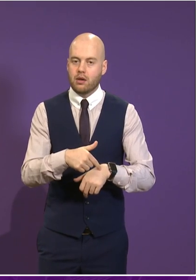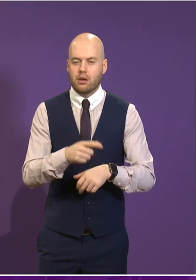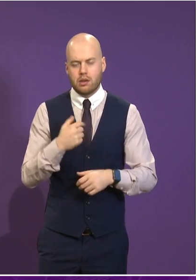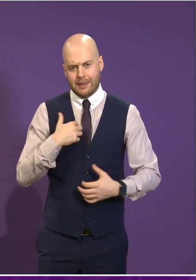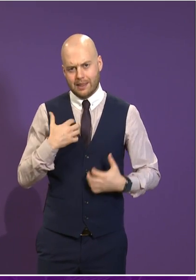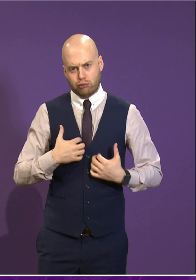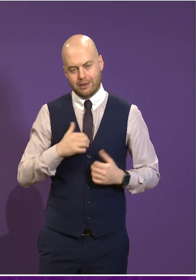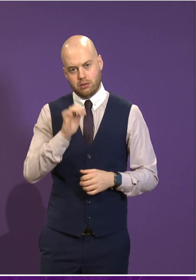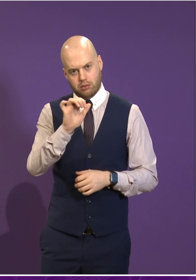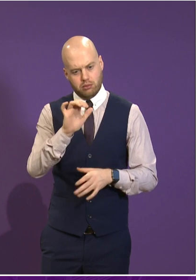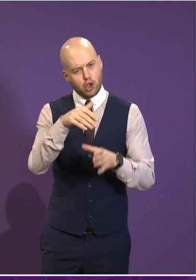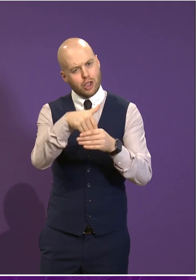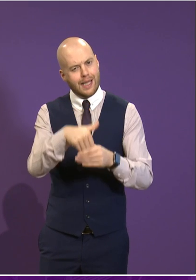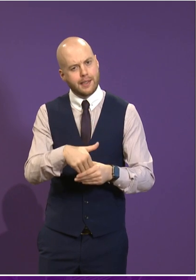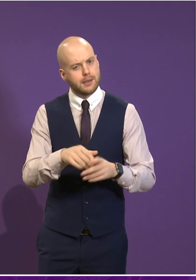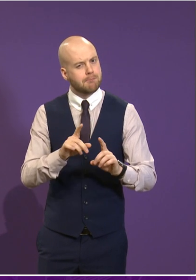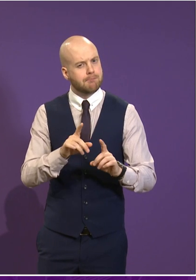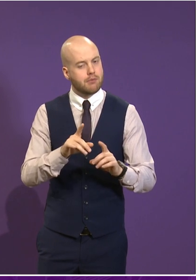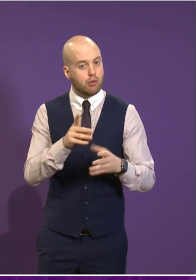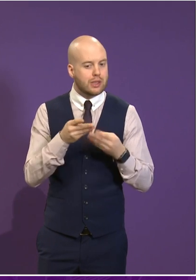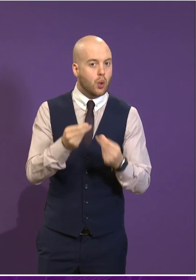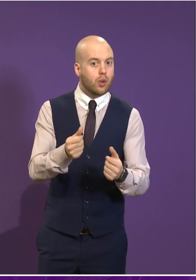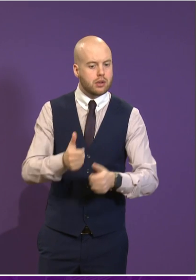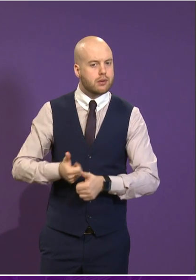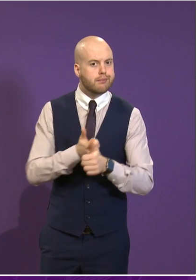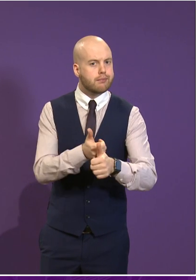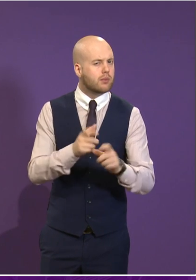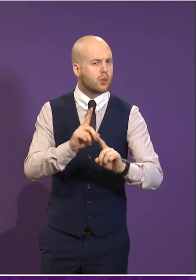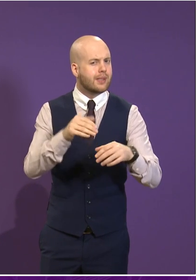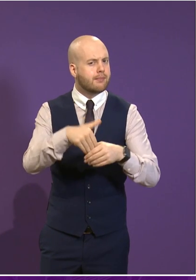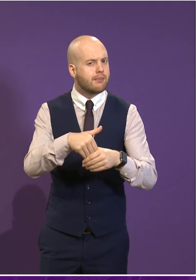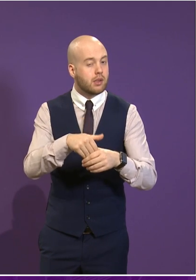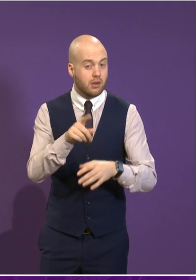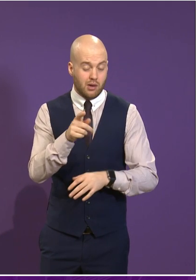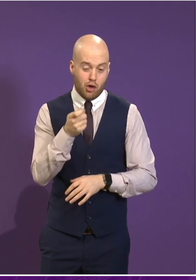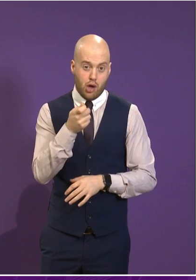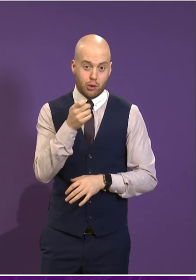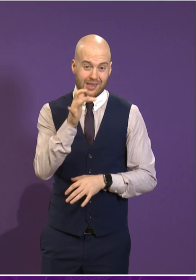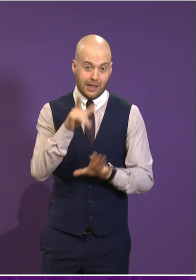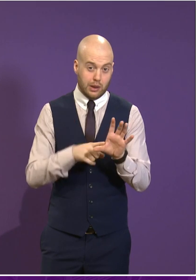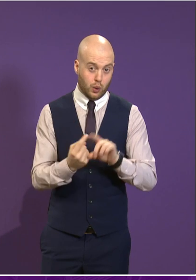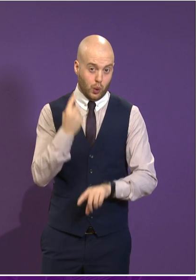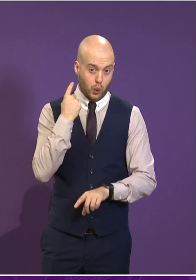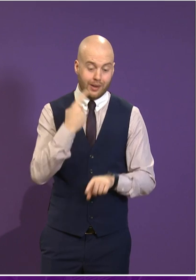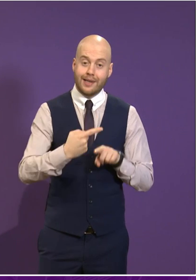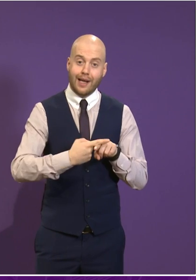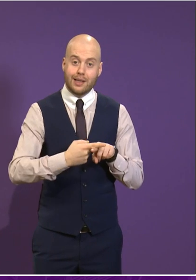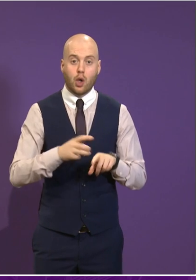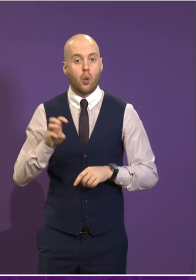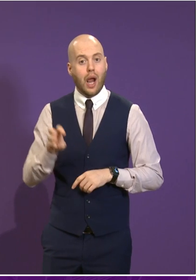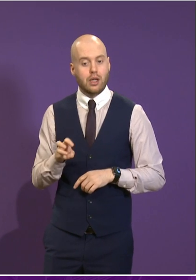content of that and what that's going to look like and the resource behind it. Nearly 10 years ago, England and Wales got its